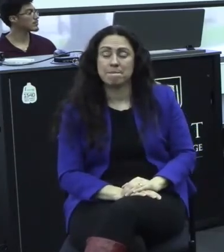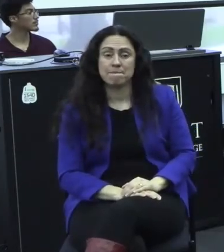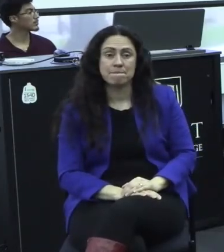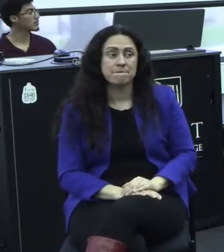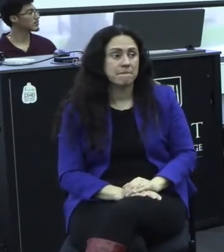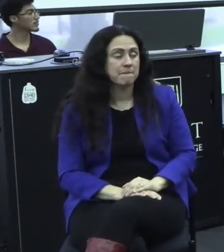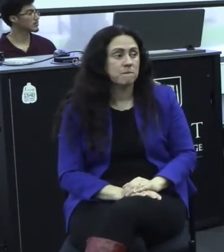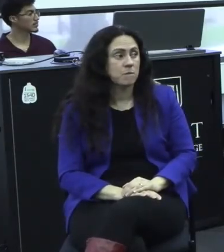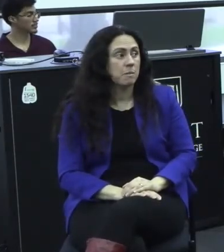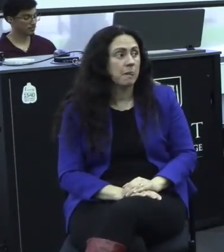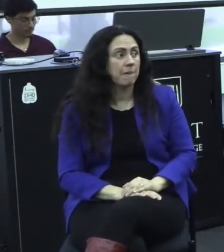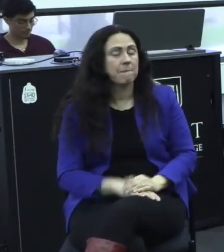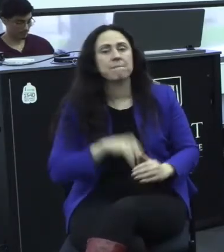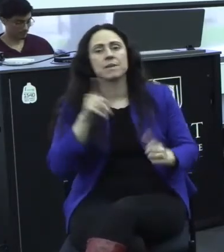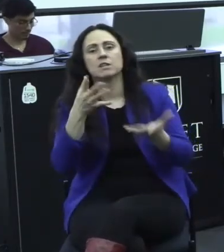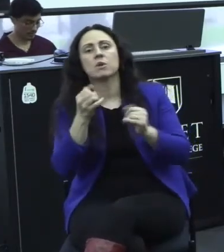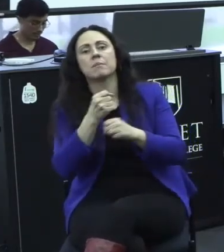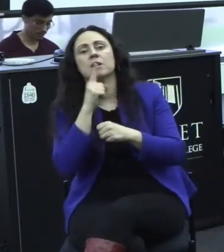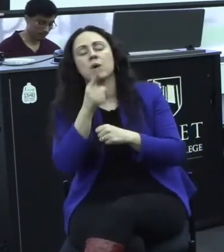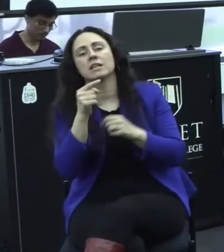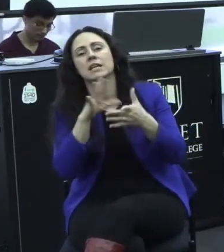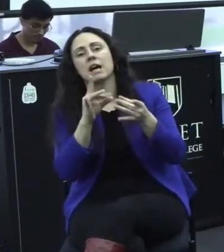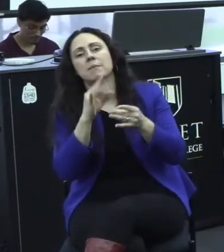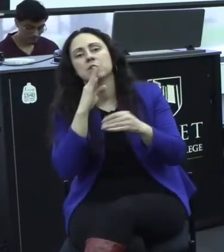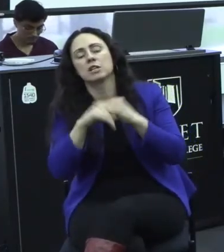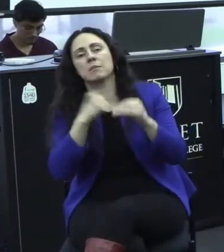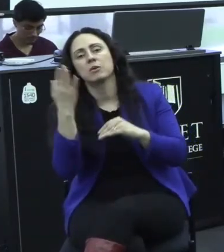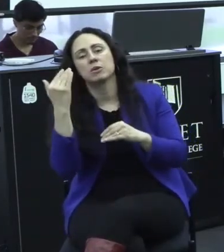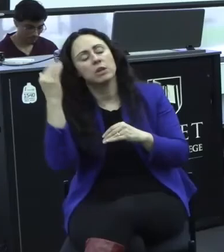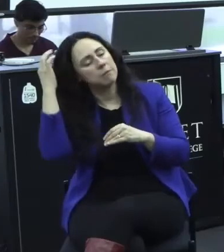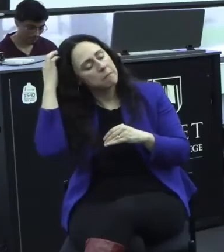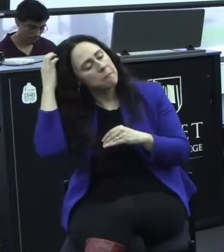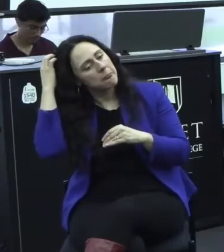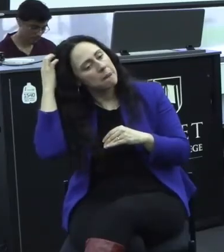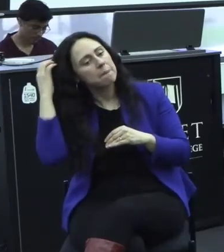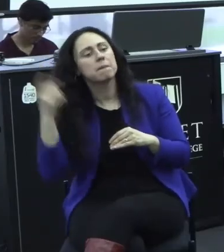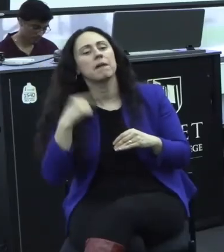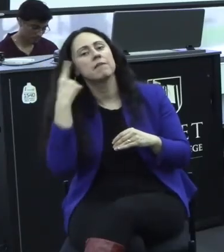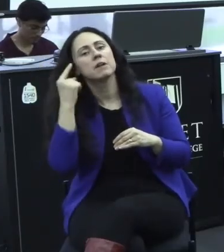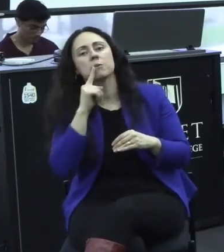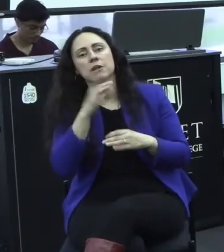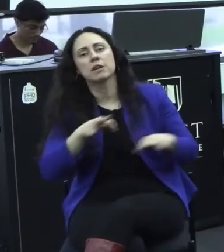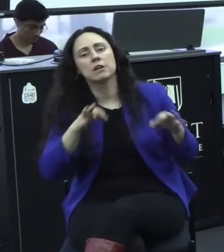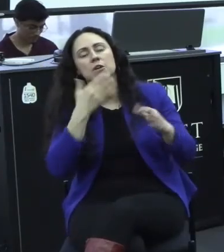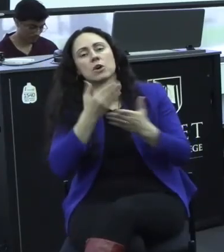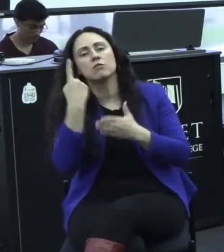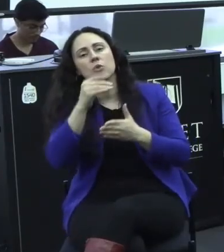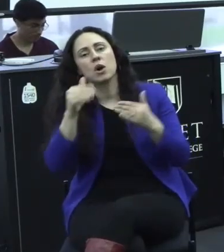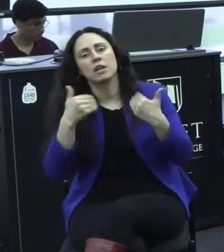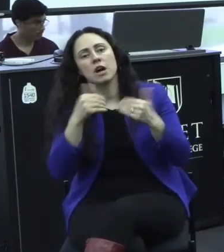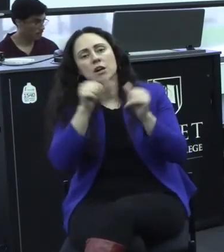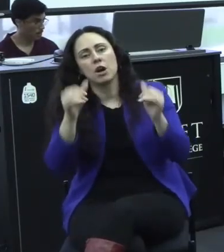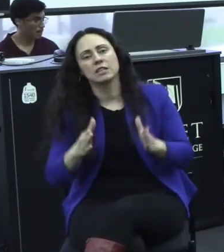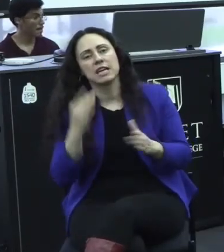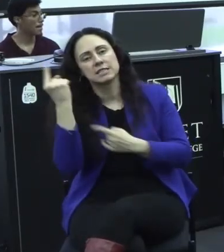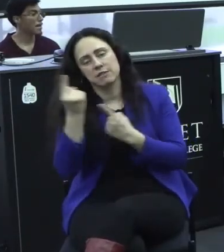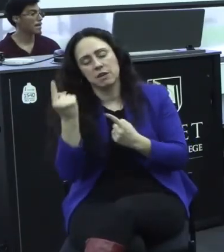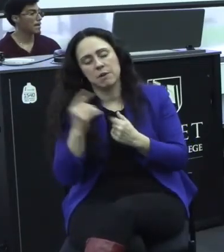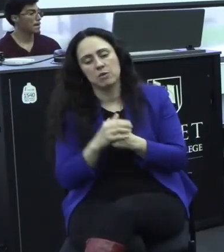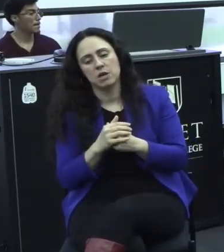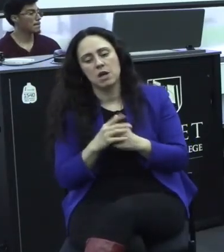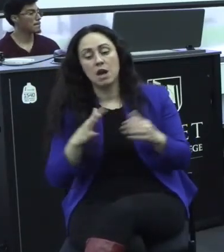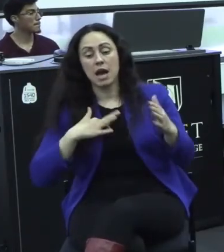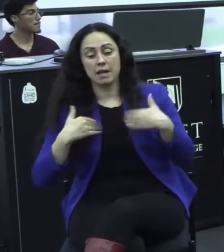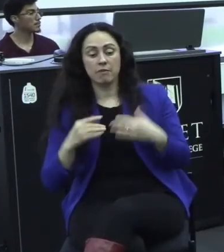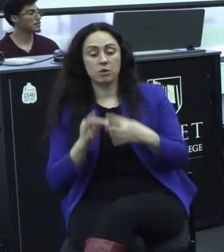I just want to make one comment on something you guys talked about earlier that I think is really good for the young architects here to think about. I had the